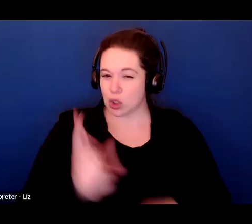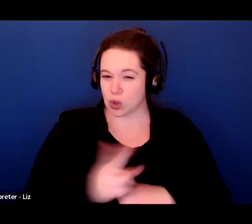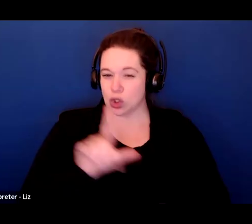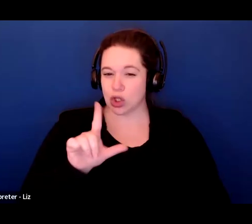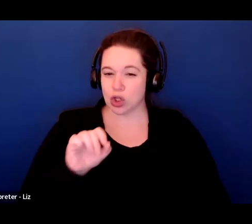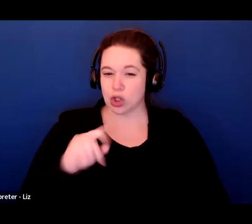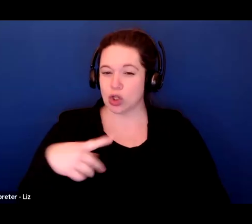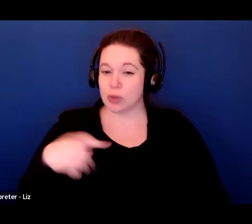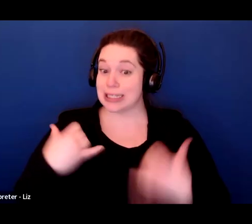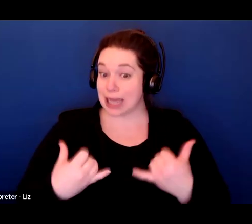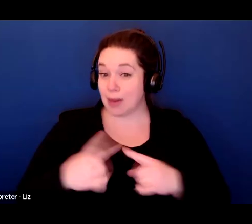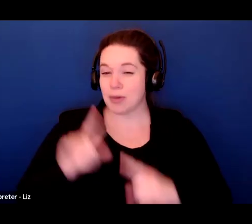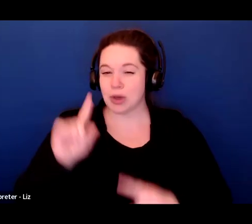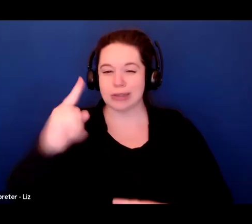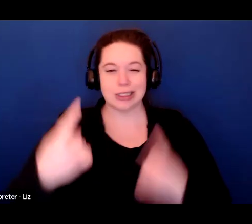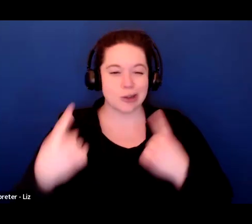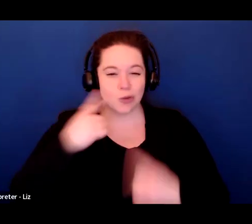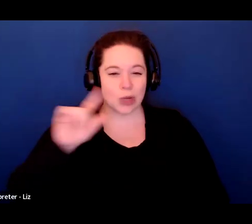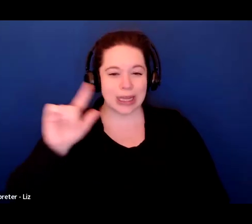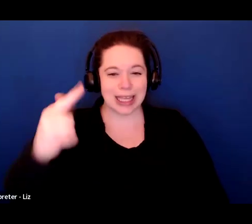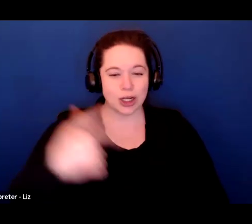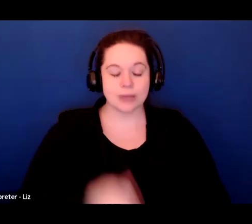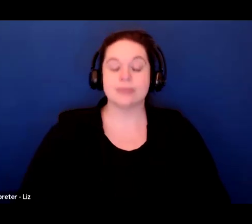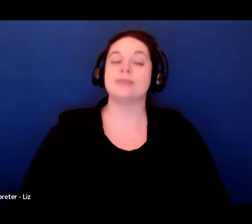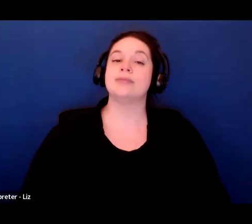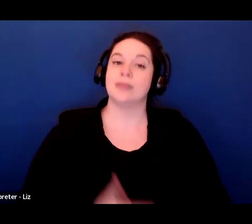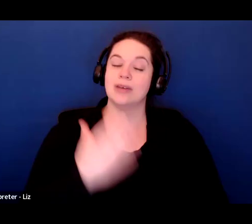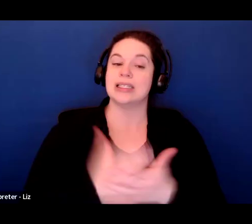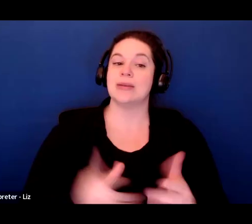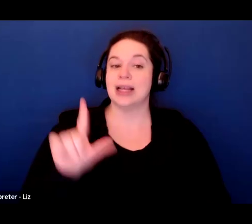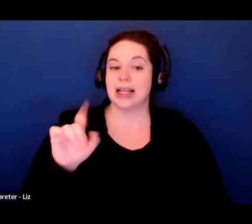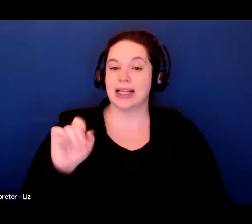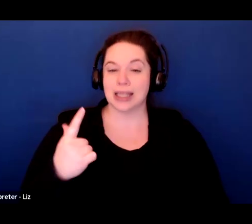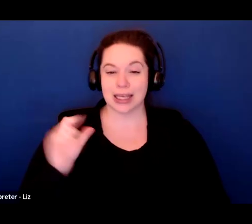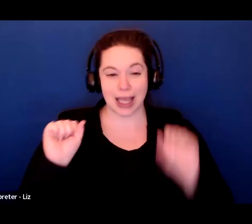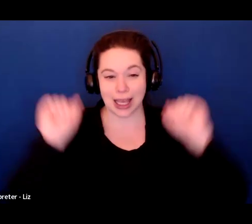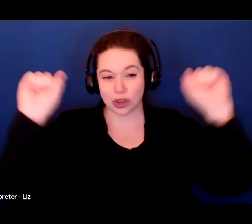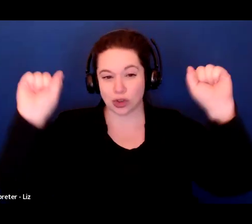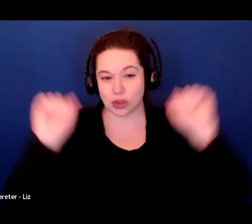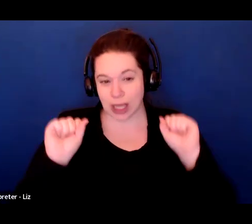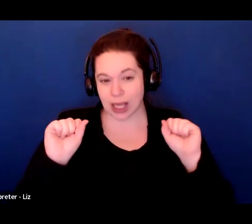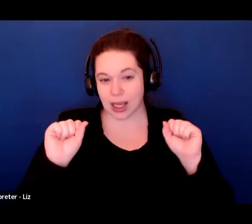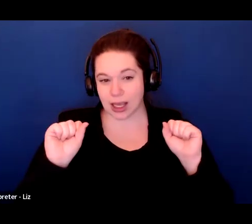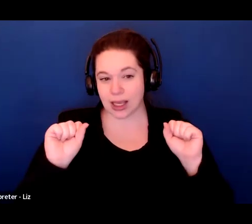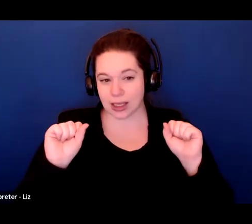are some leg exercisers that are